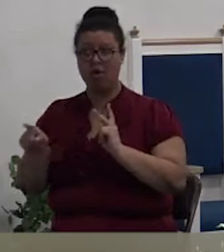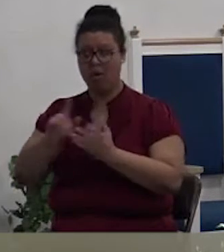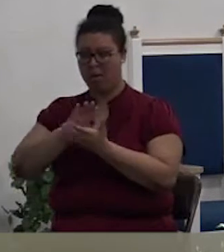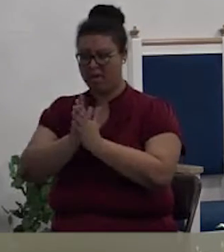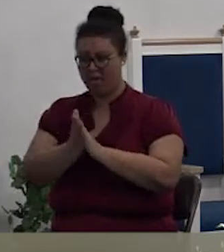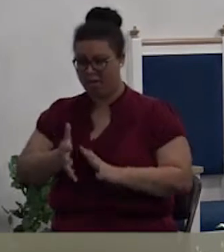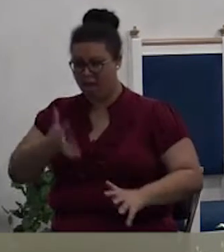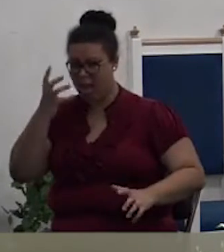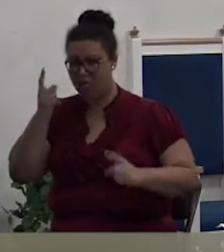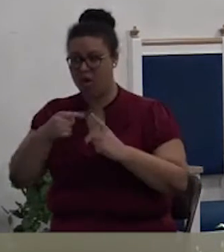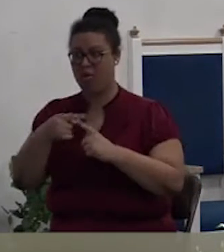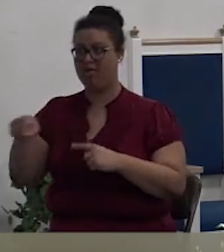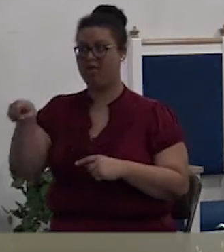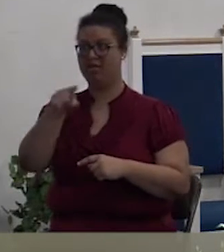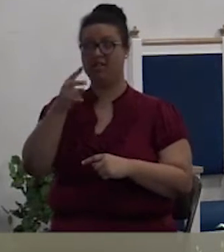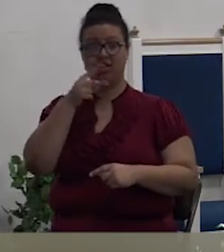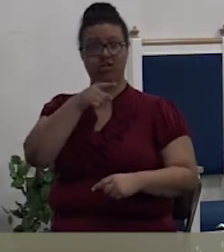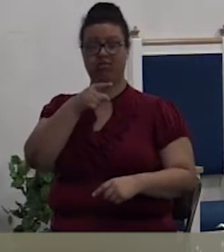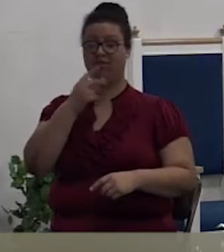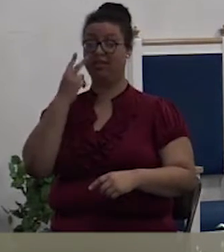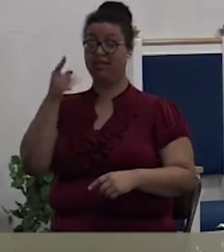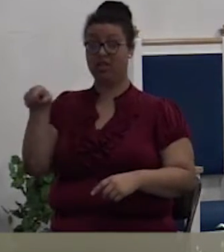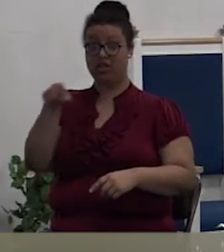see you do right.